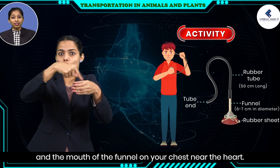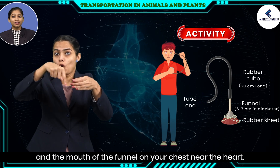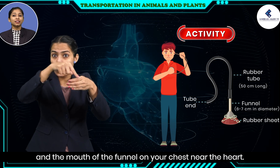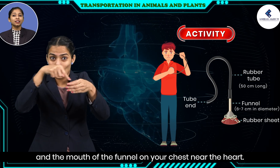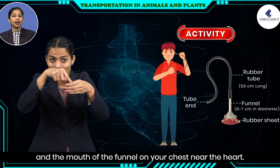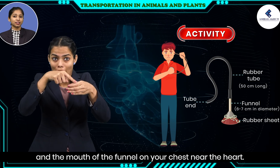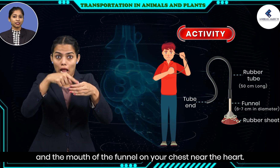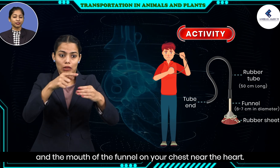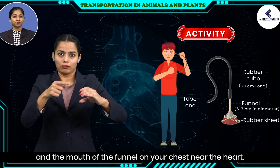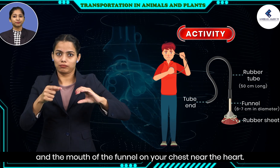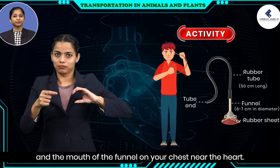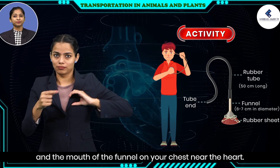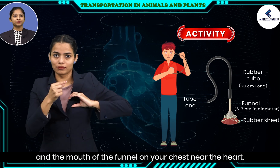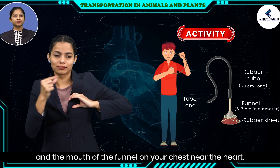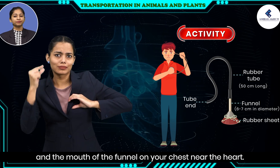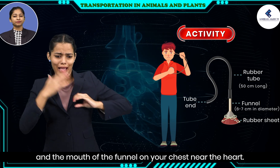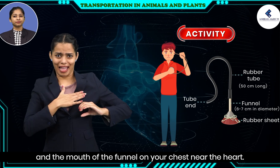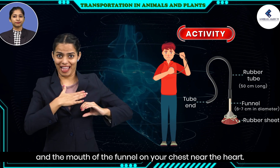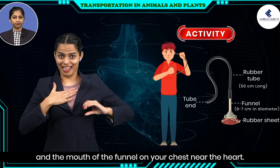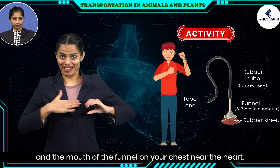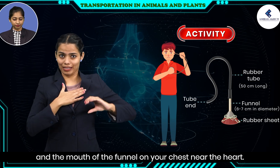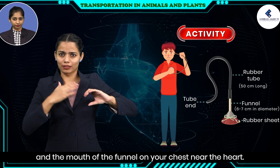your chest near the heart.